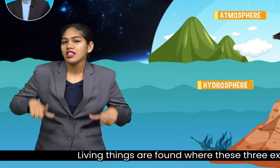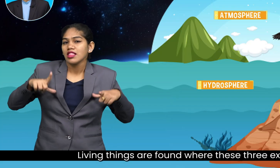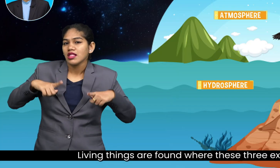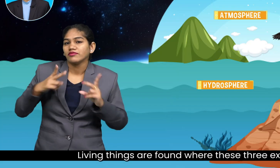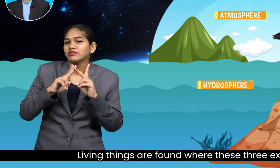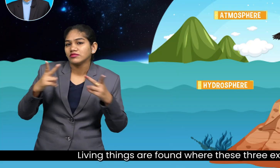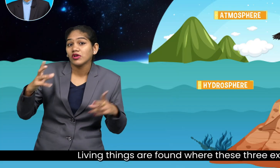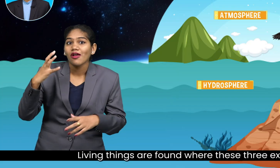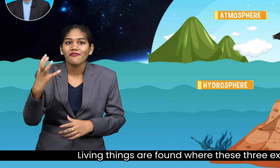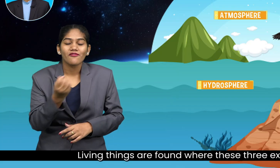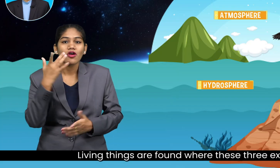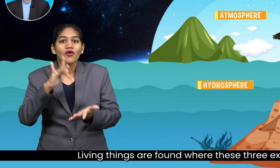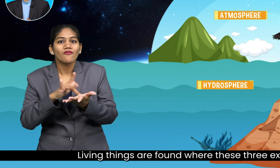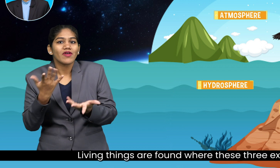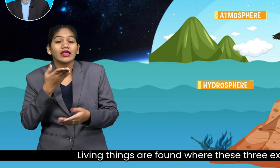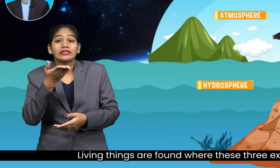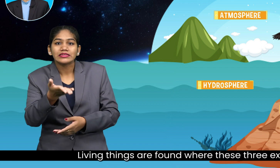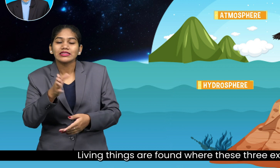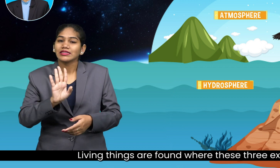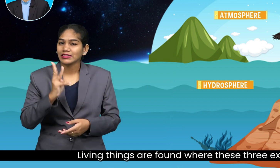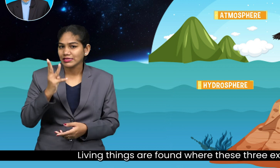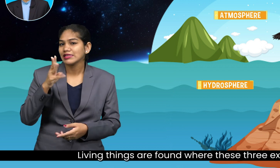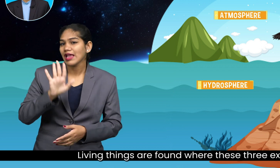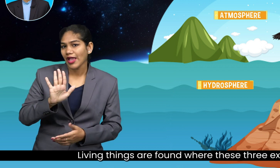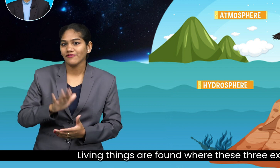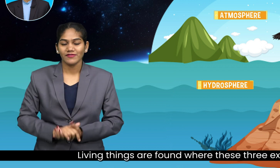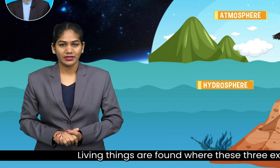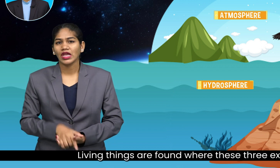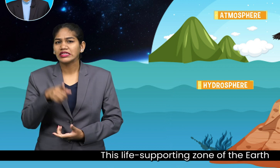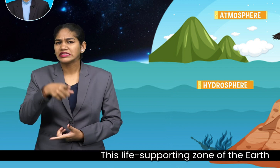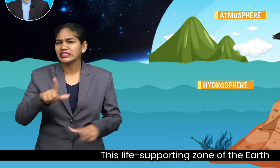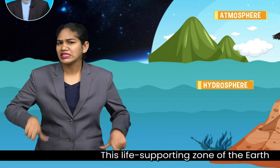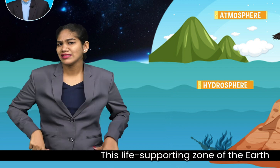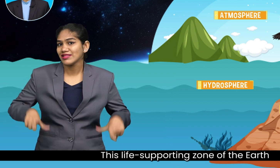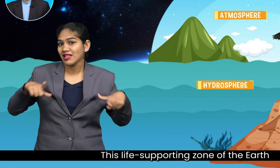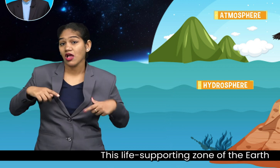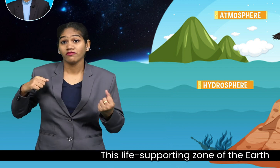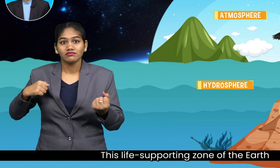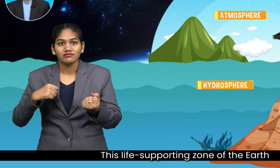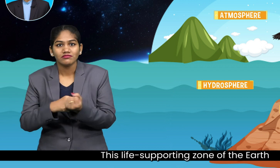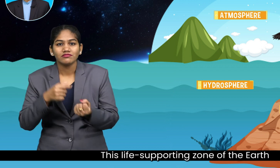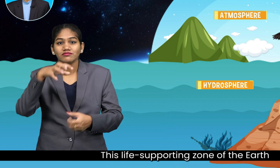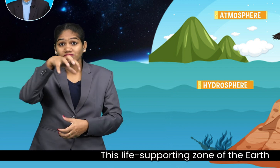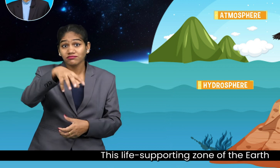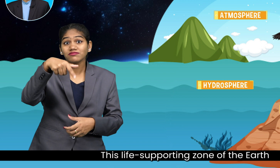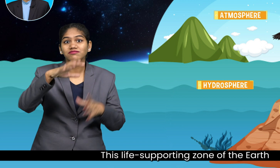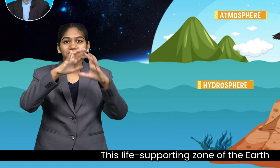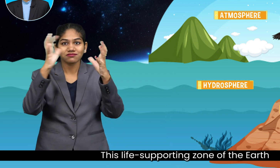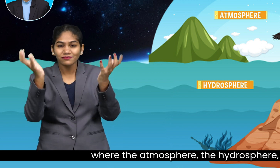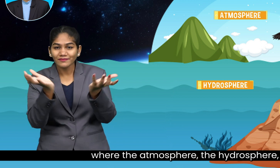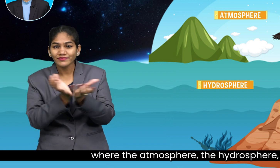Living things are found where these three exist. This life-supporting zone of the